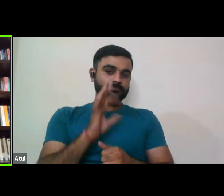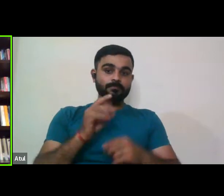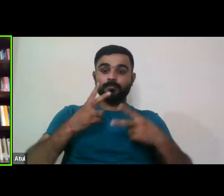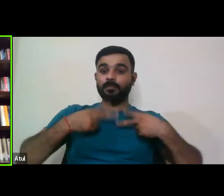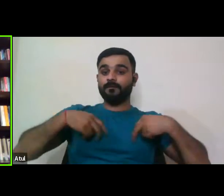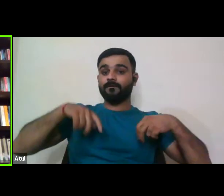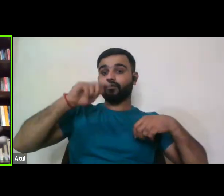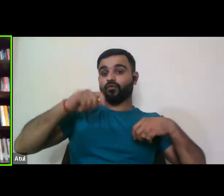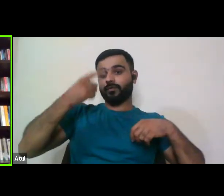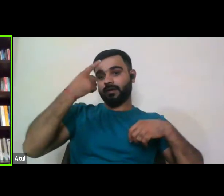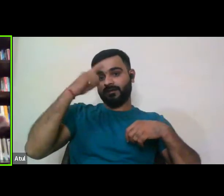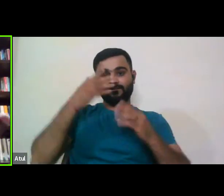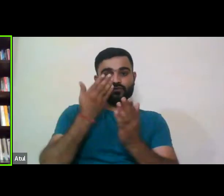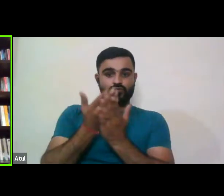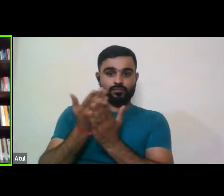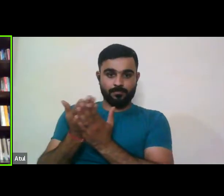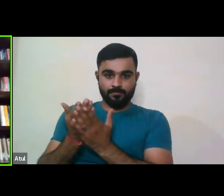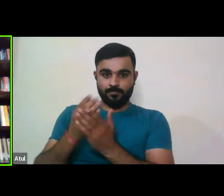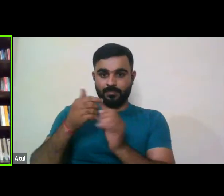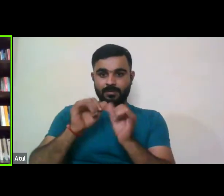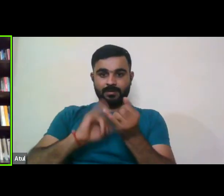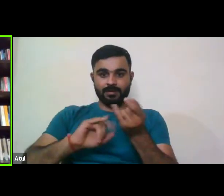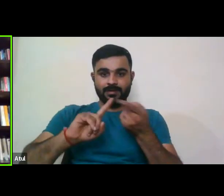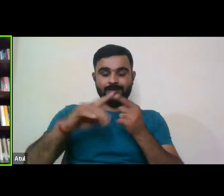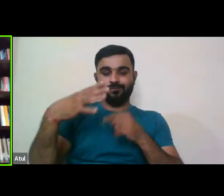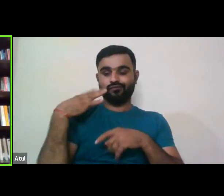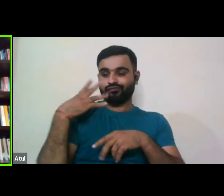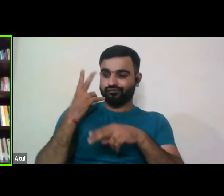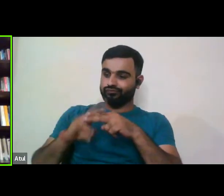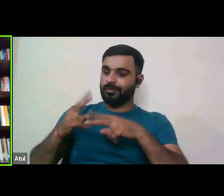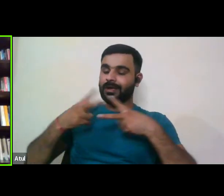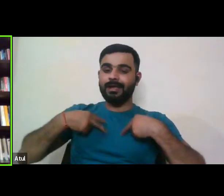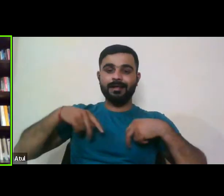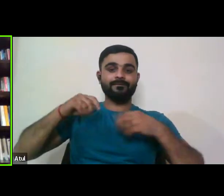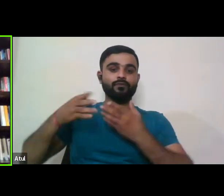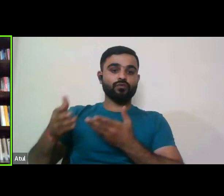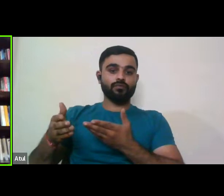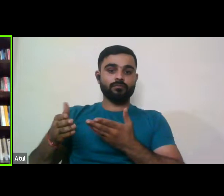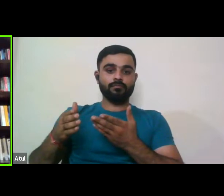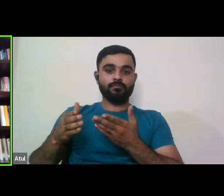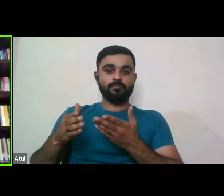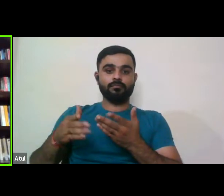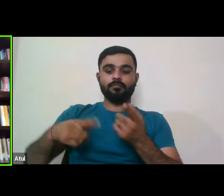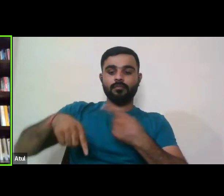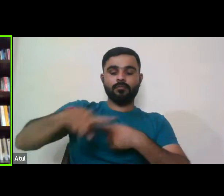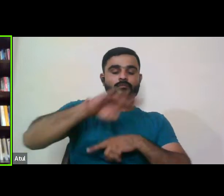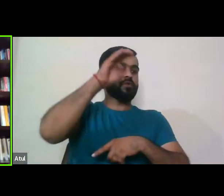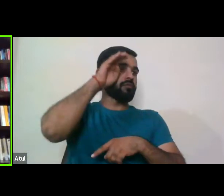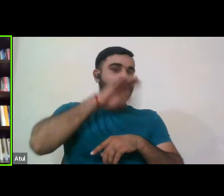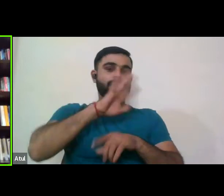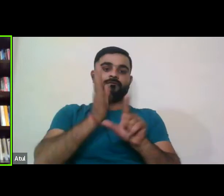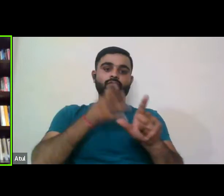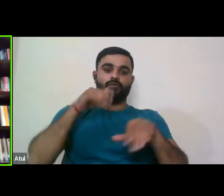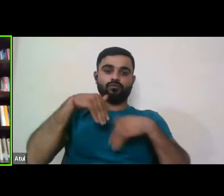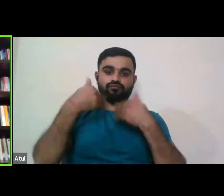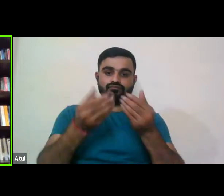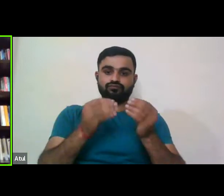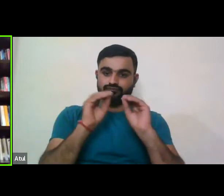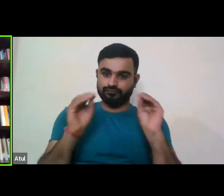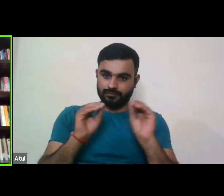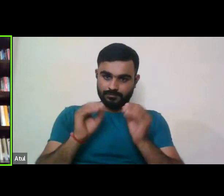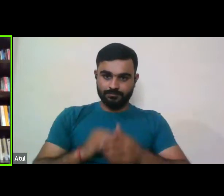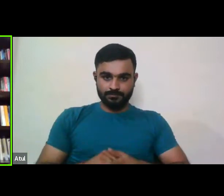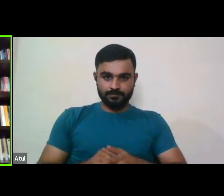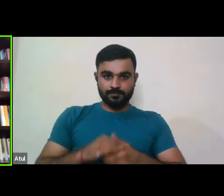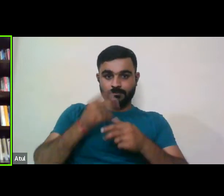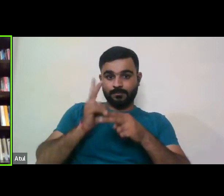has been considering, in fact, there's a case pending before the court, ironically hasn't been heard in the last 5 years, but